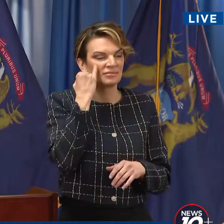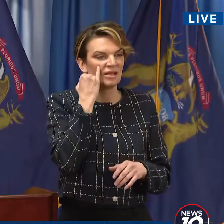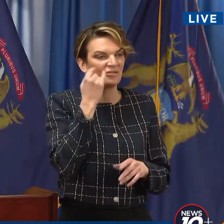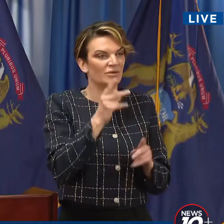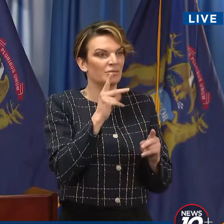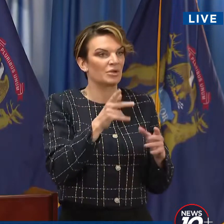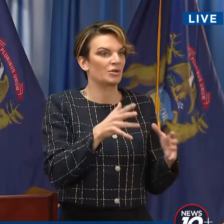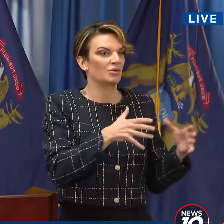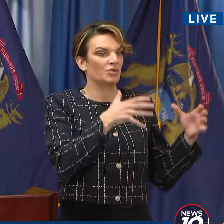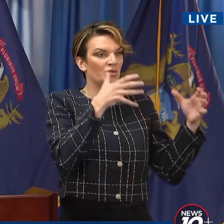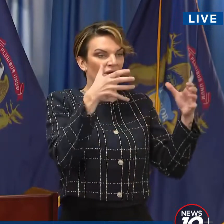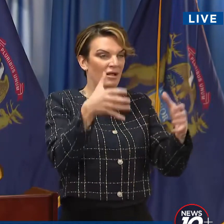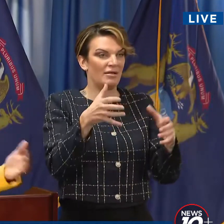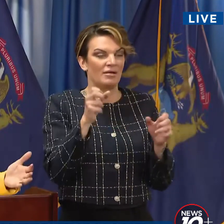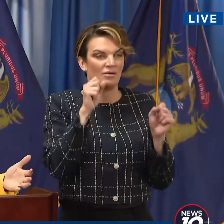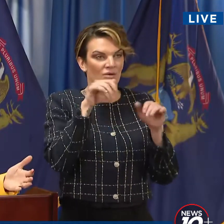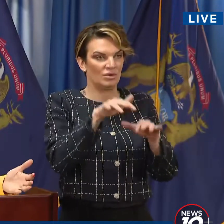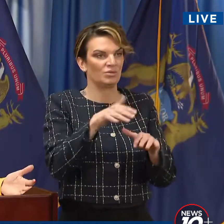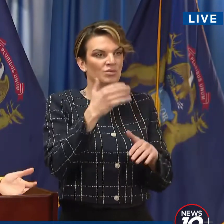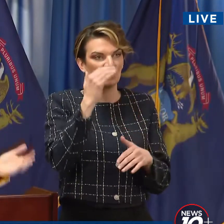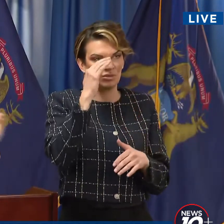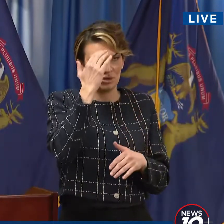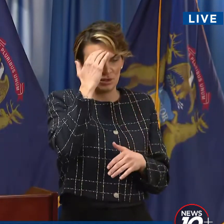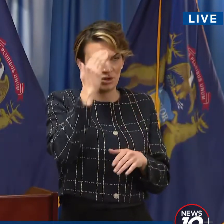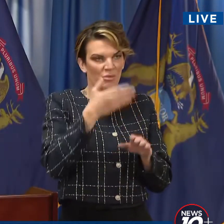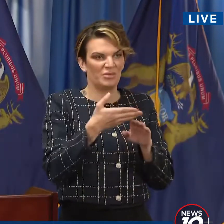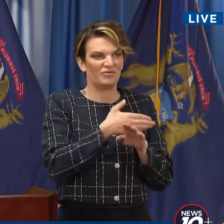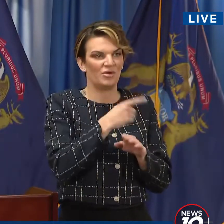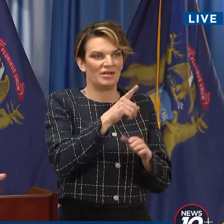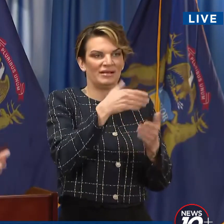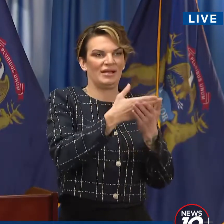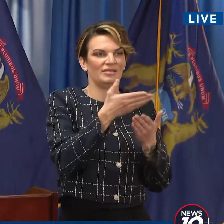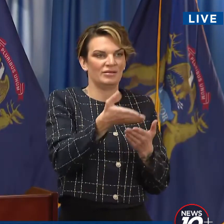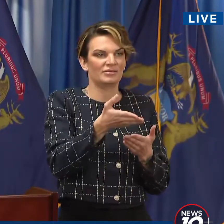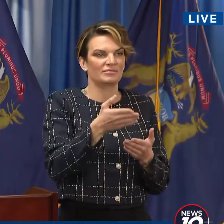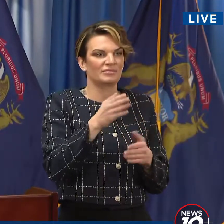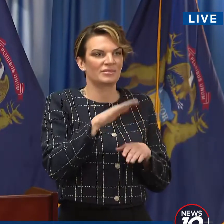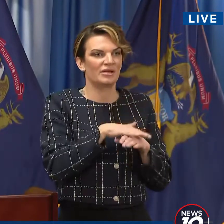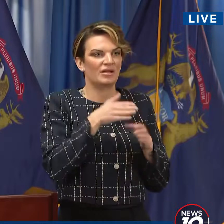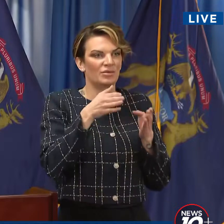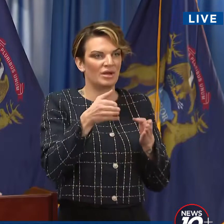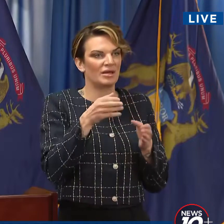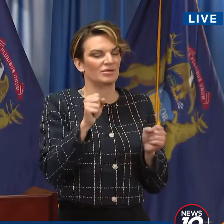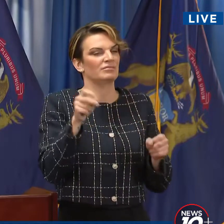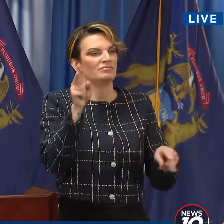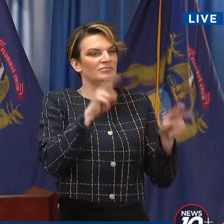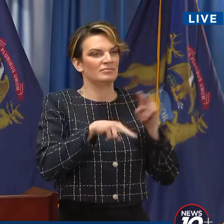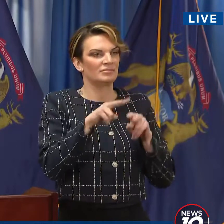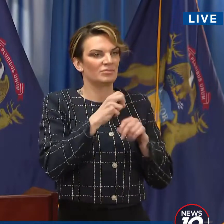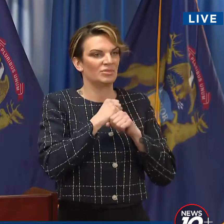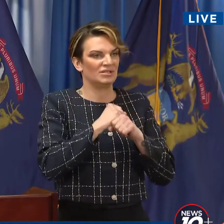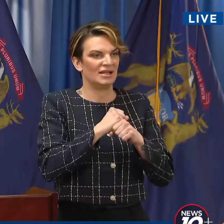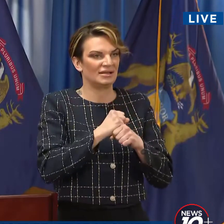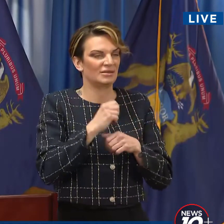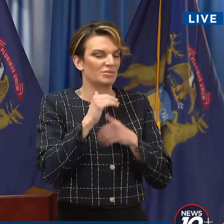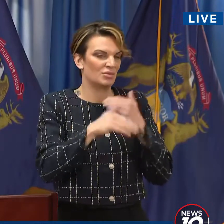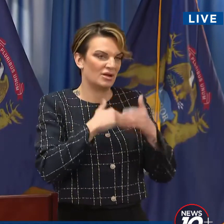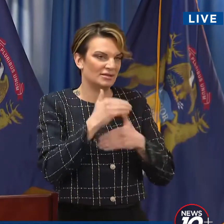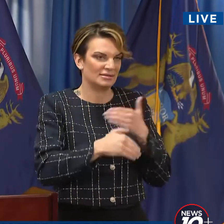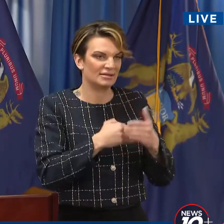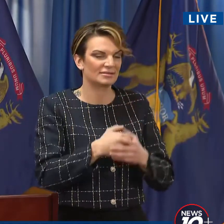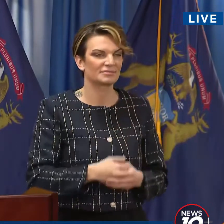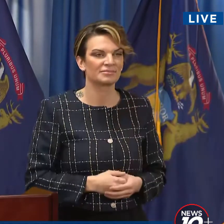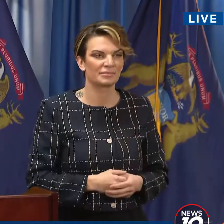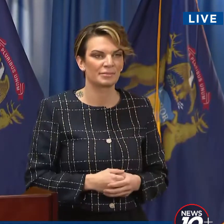crowd approached Huntington Place, we would know long before they got there that they were on their way and would be able to kind of protect the process